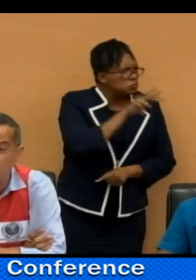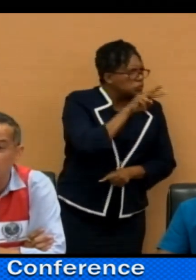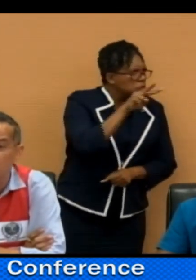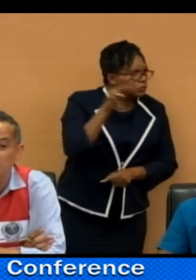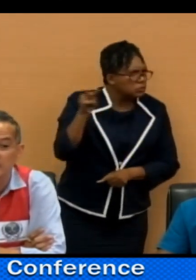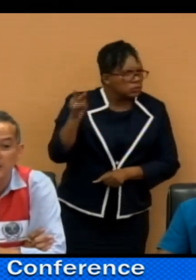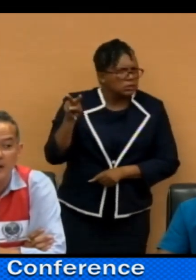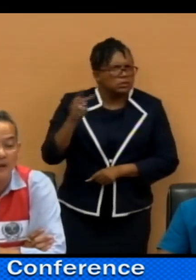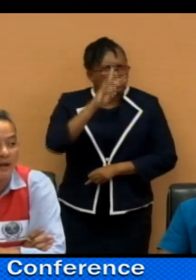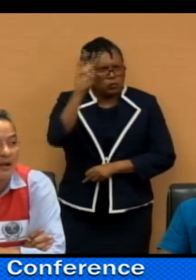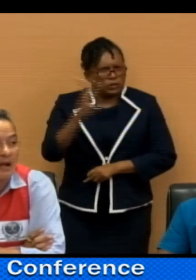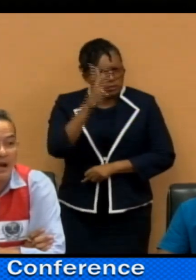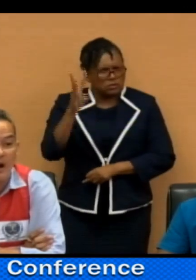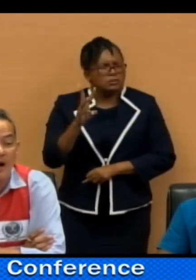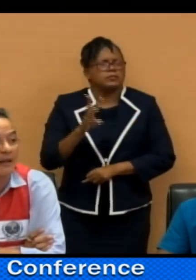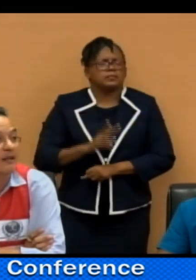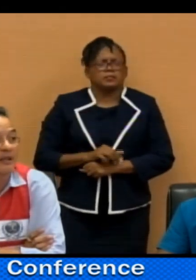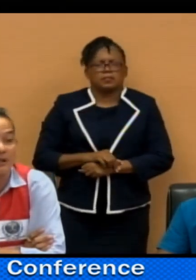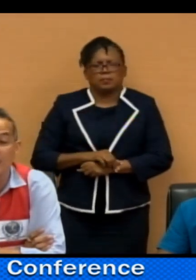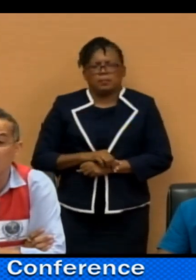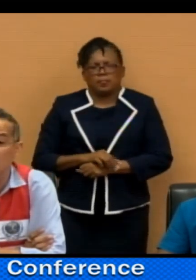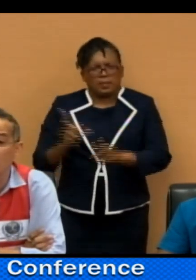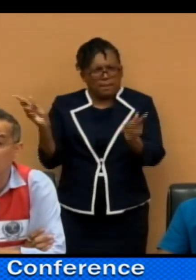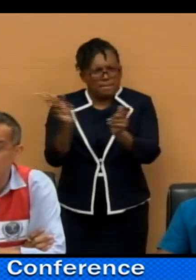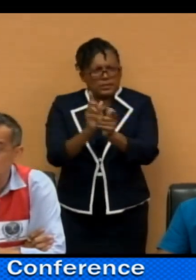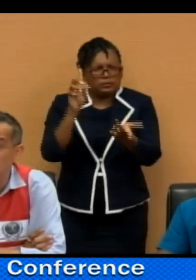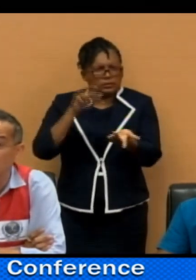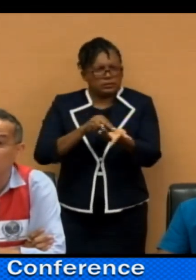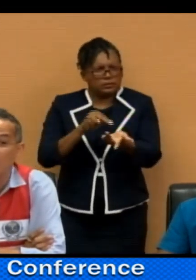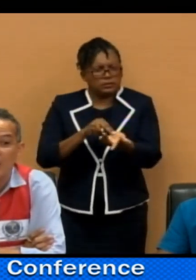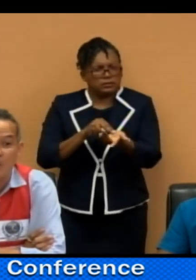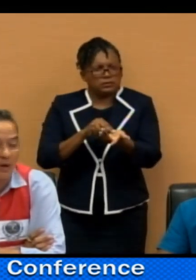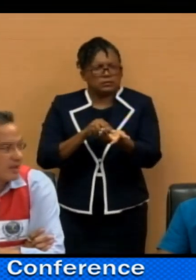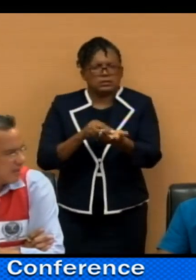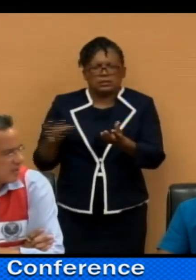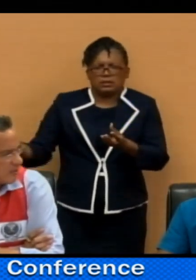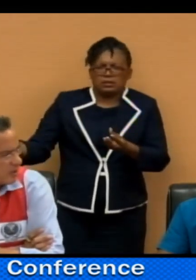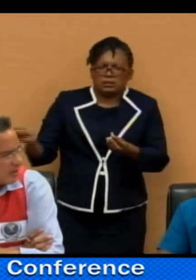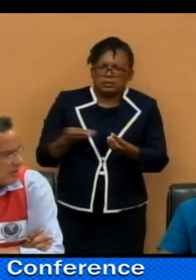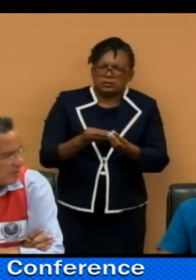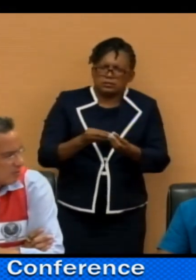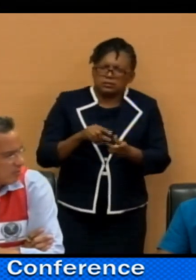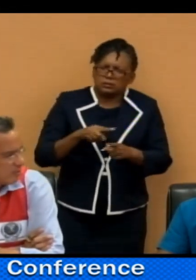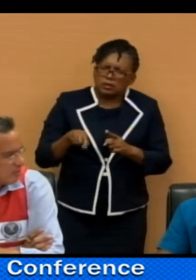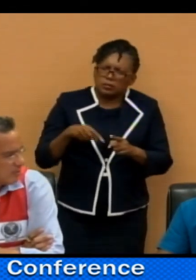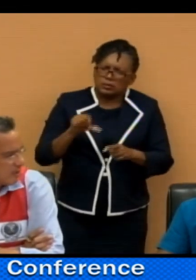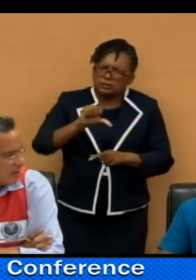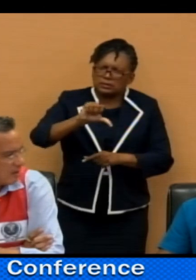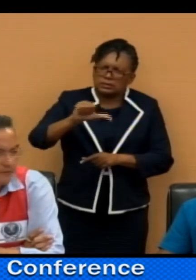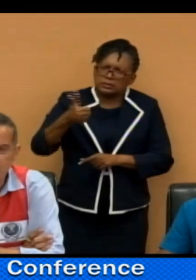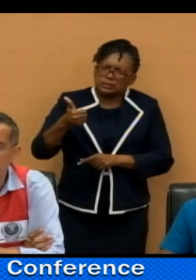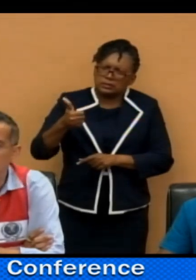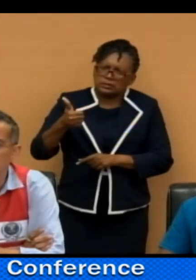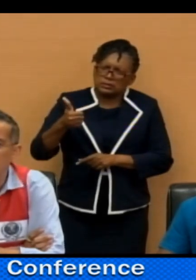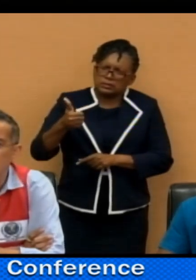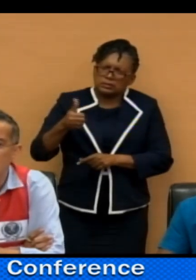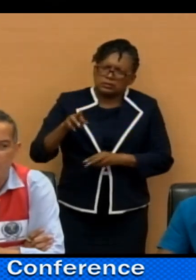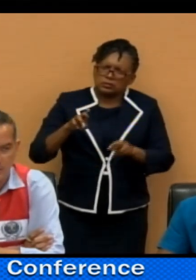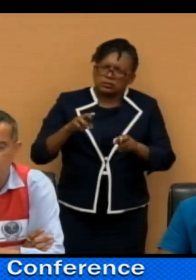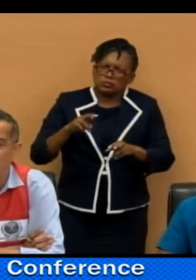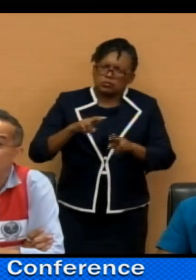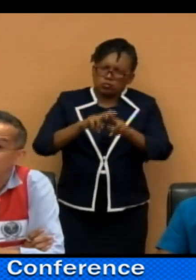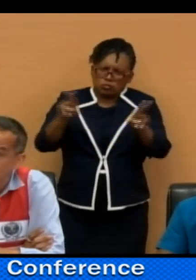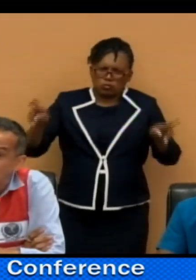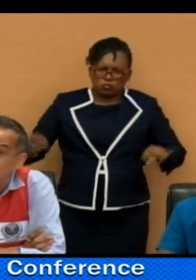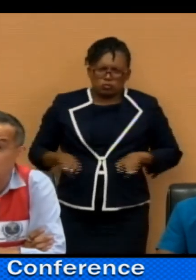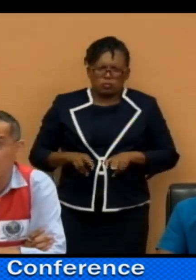and met with the nurses there. The additional, what I think is about a 10-room facility, will